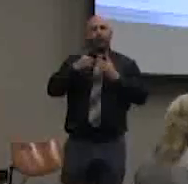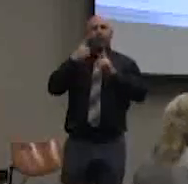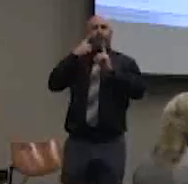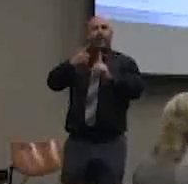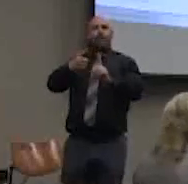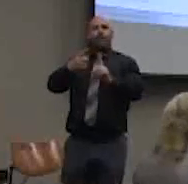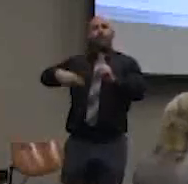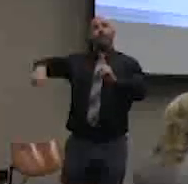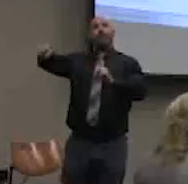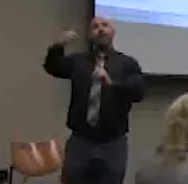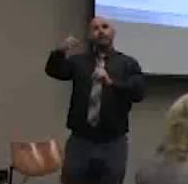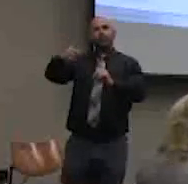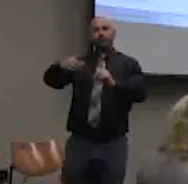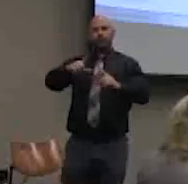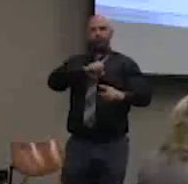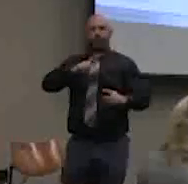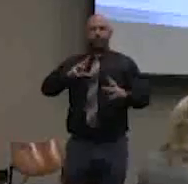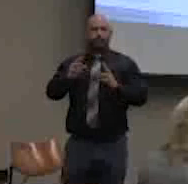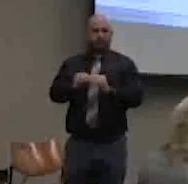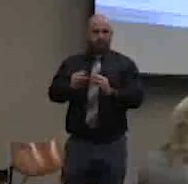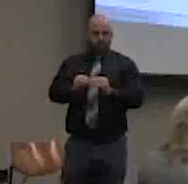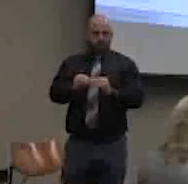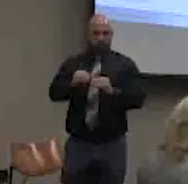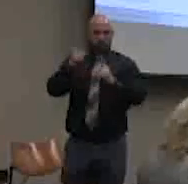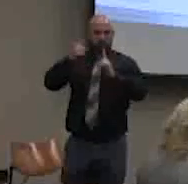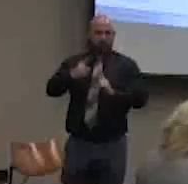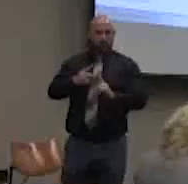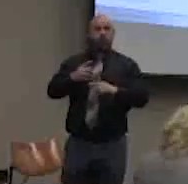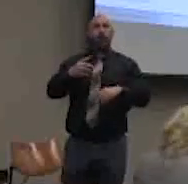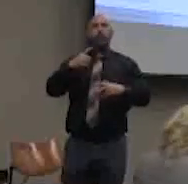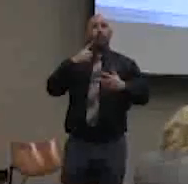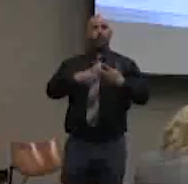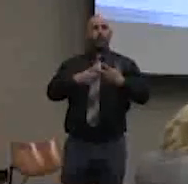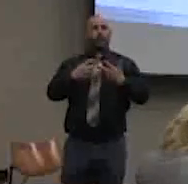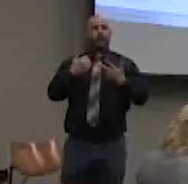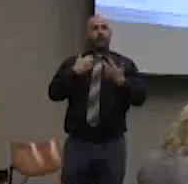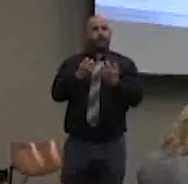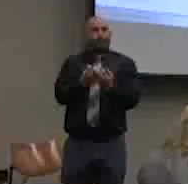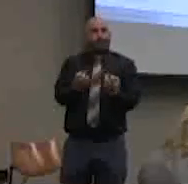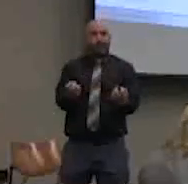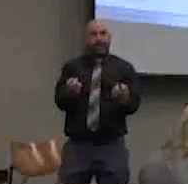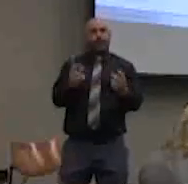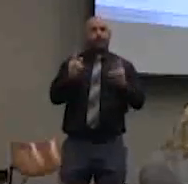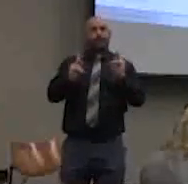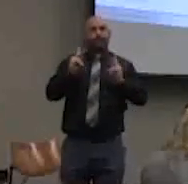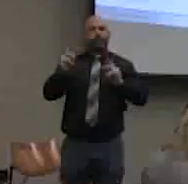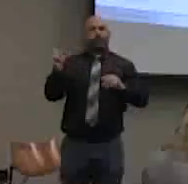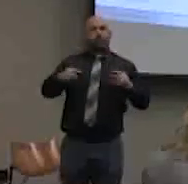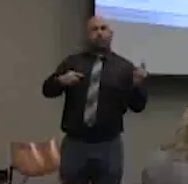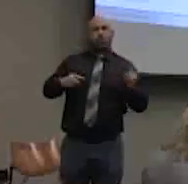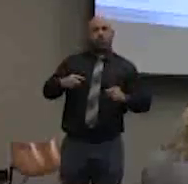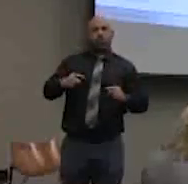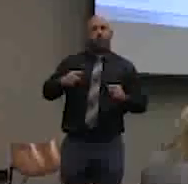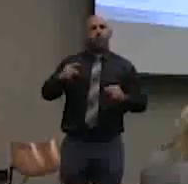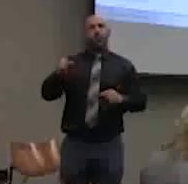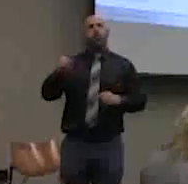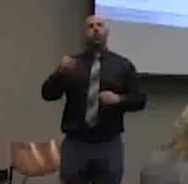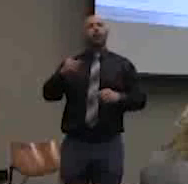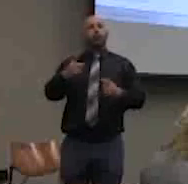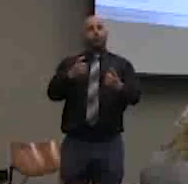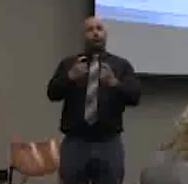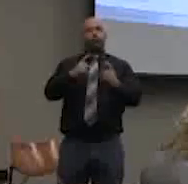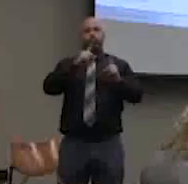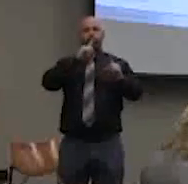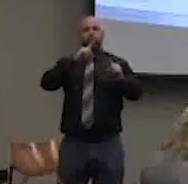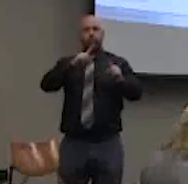we have a really wonderful set of panelists today that will be facilitated by Kate Eichler on our team that